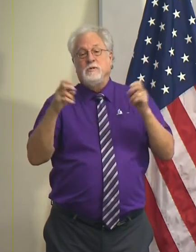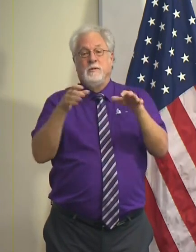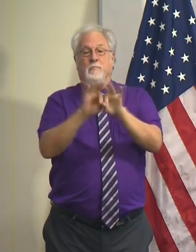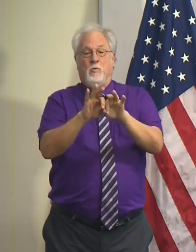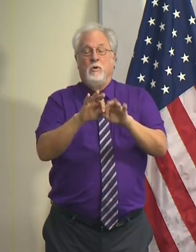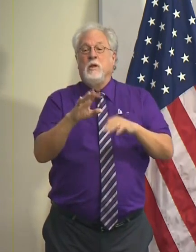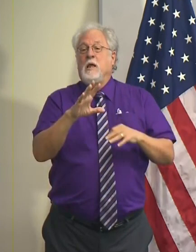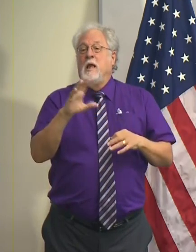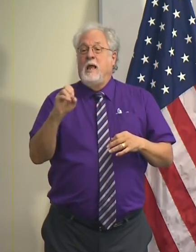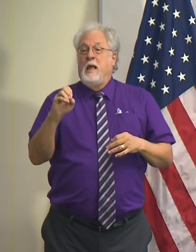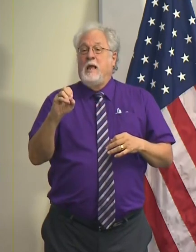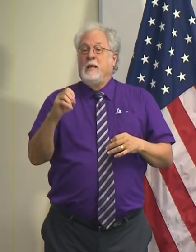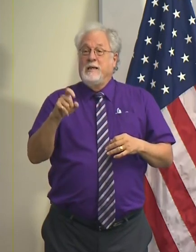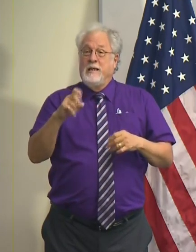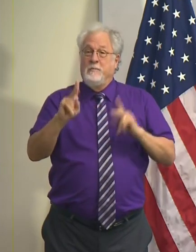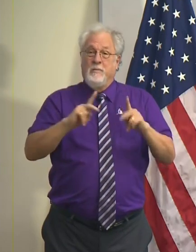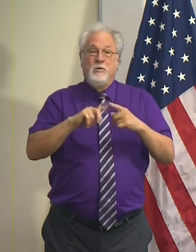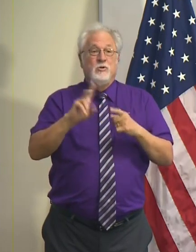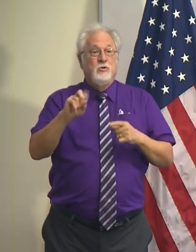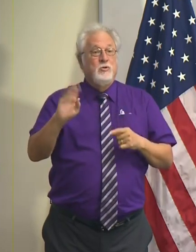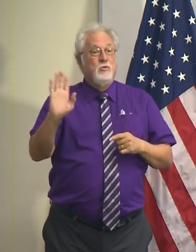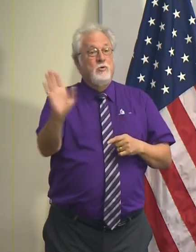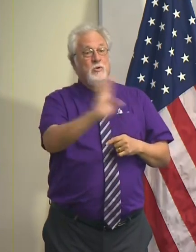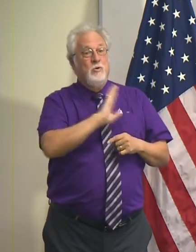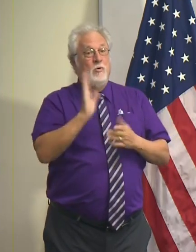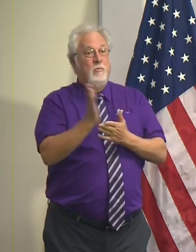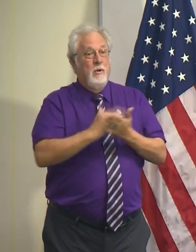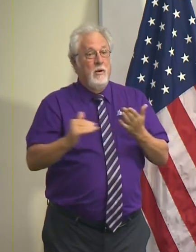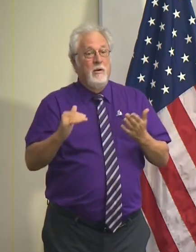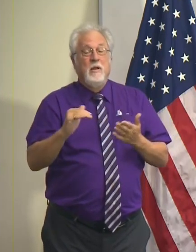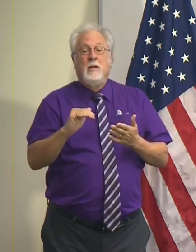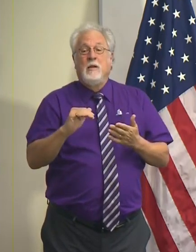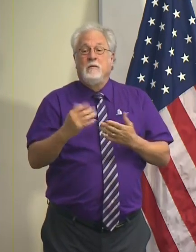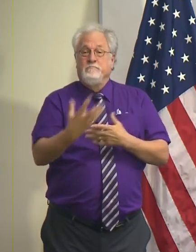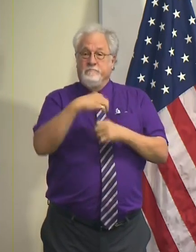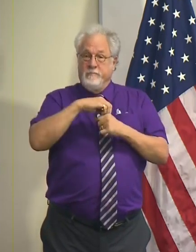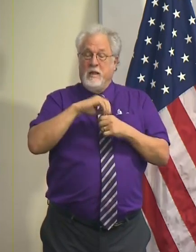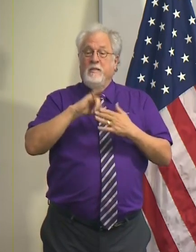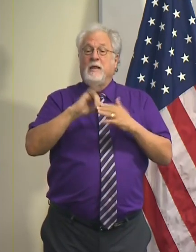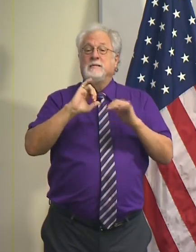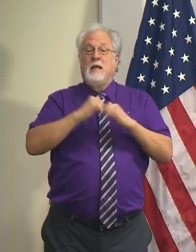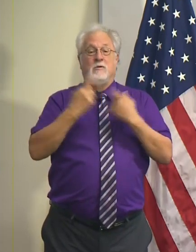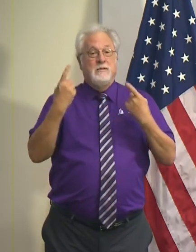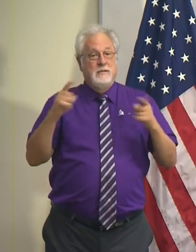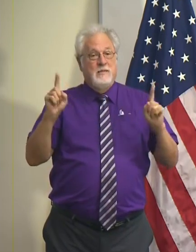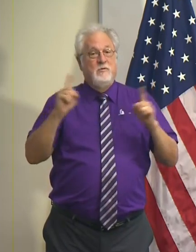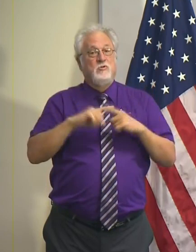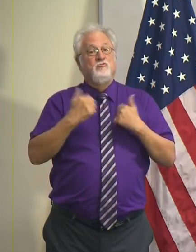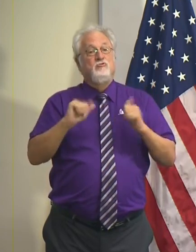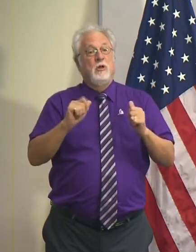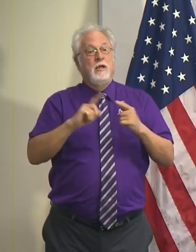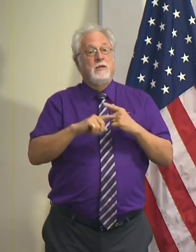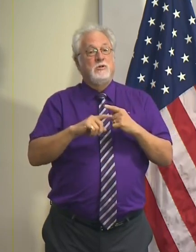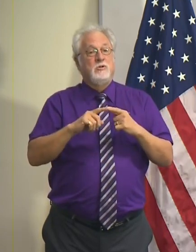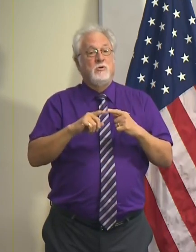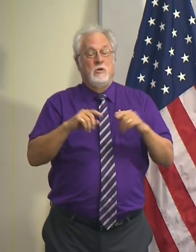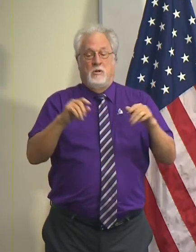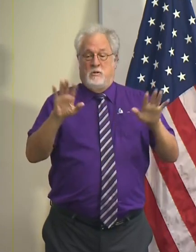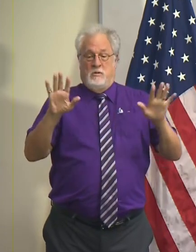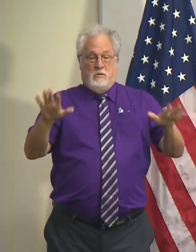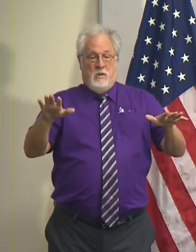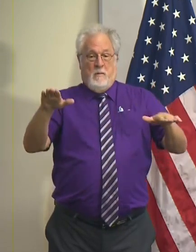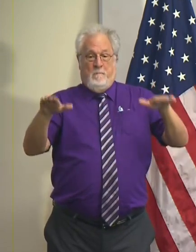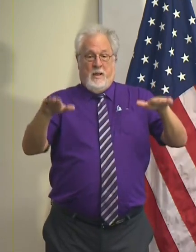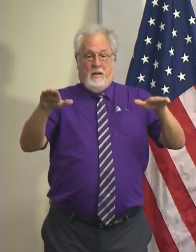important, and we need people to do their part. And that's how we can be successful in trying to strike the right balance